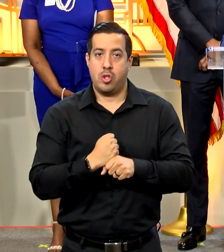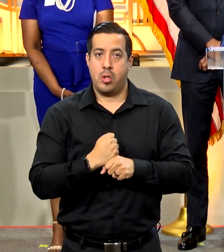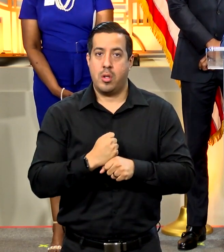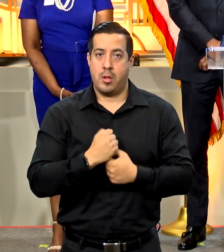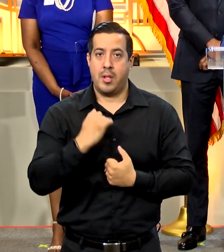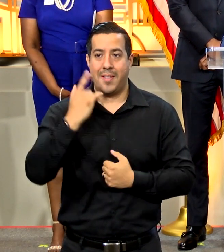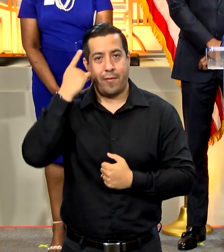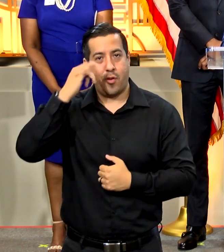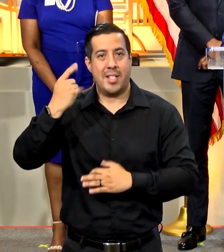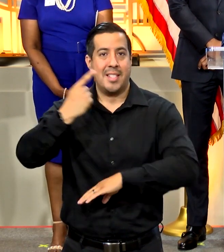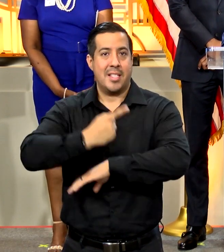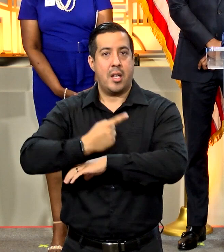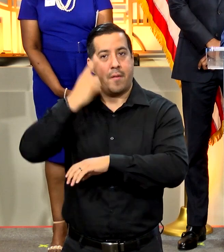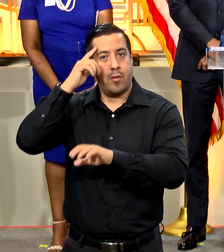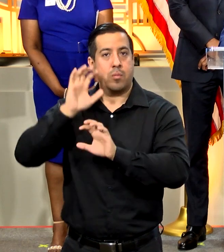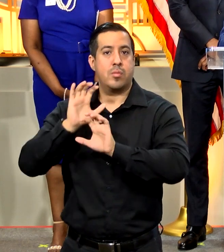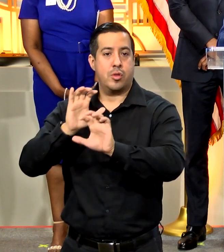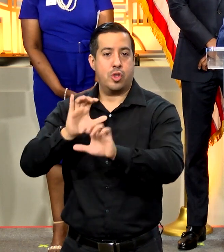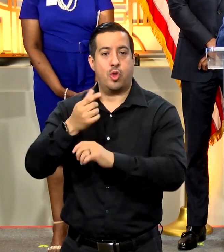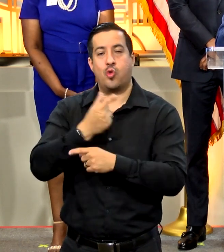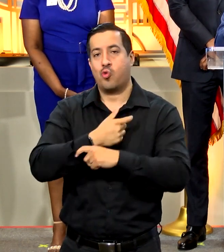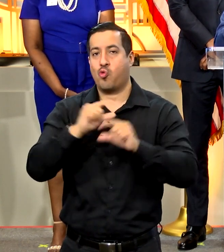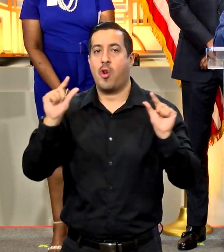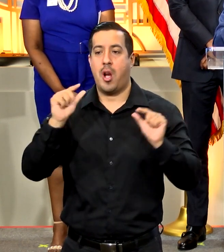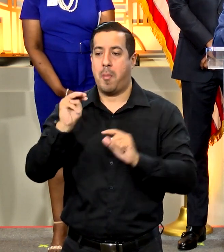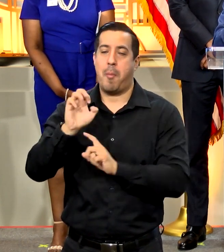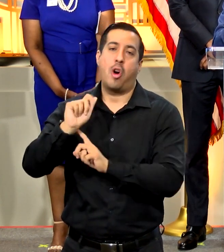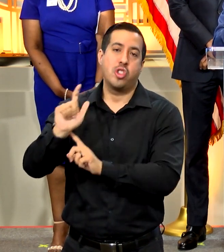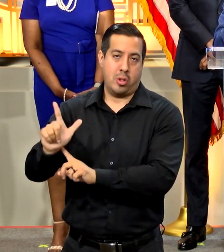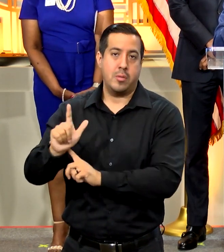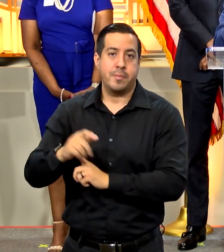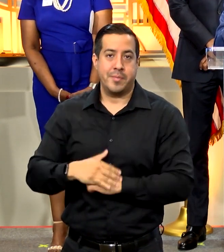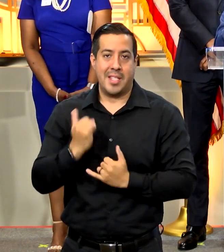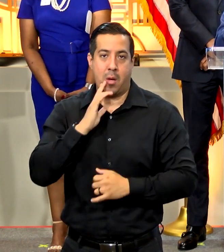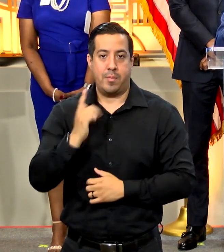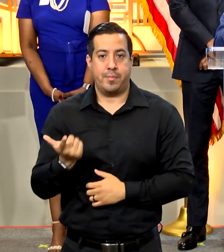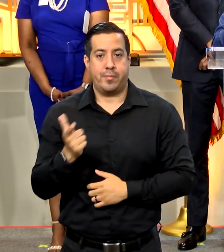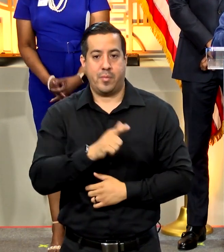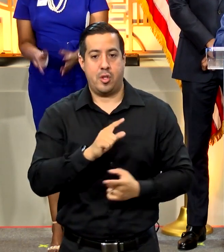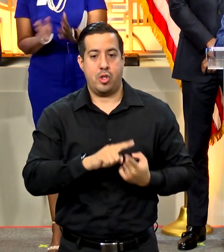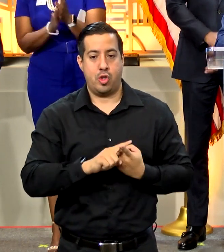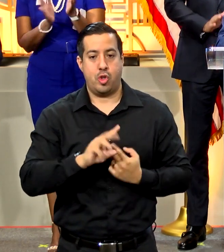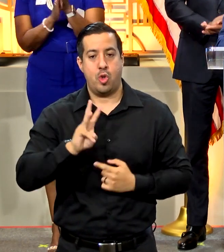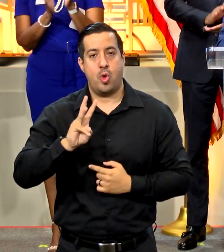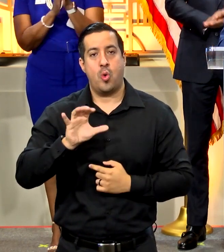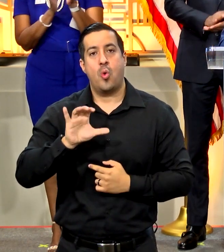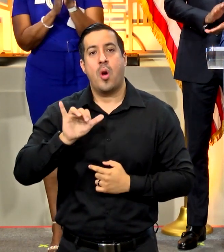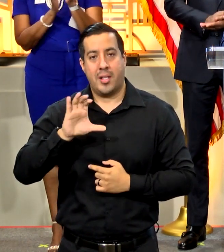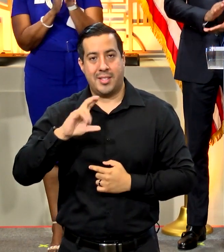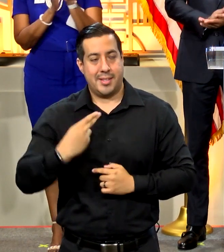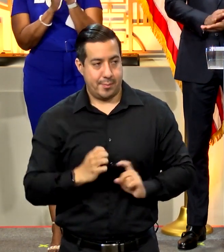Day Parade Grand Marshal, and let's turn to Director Wyche.